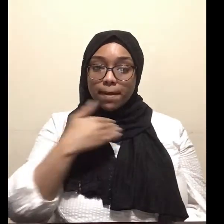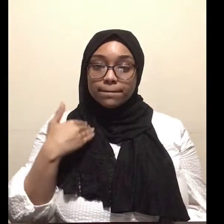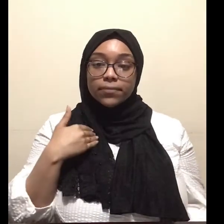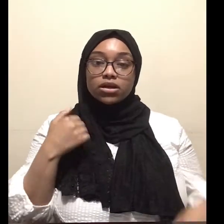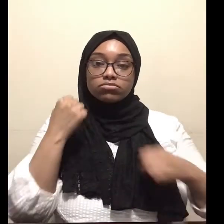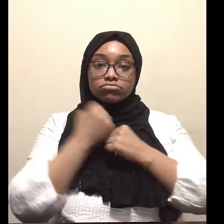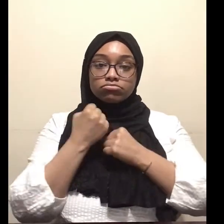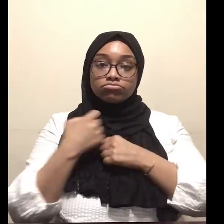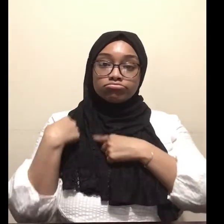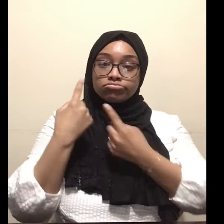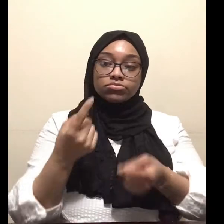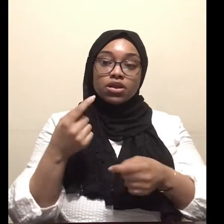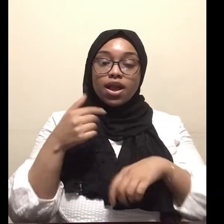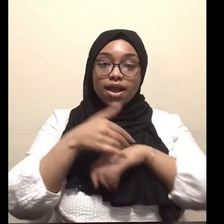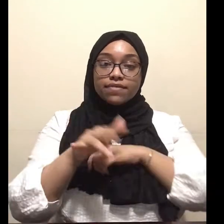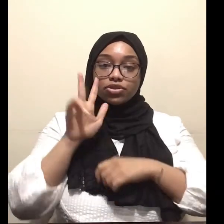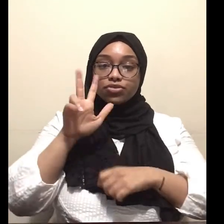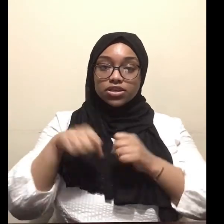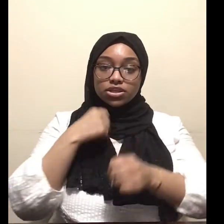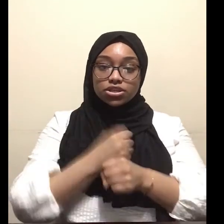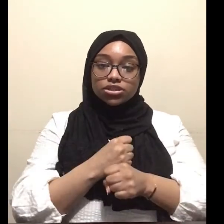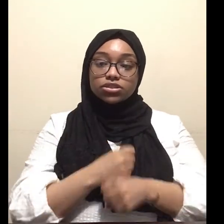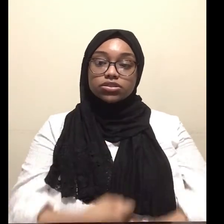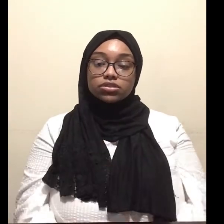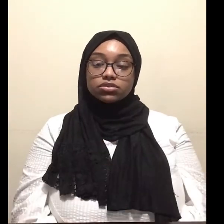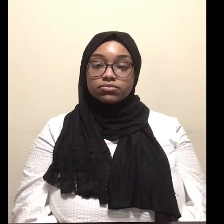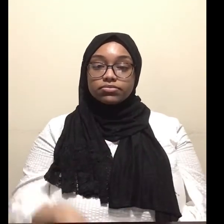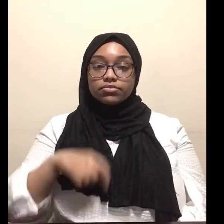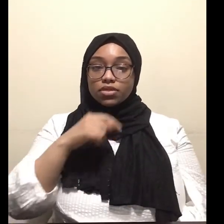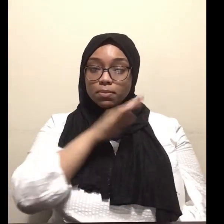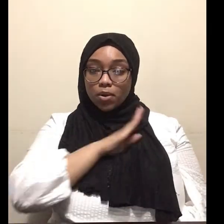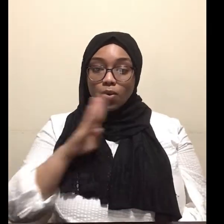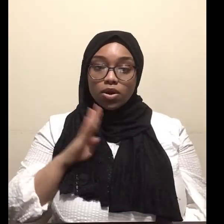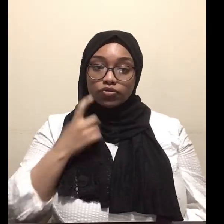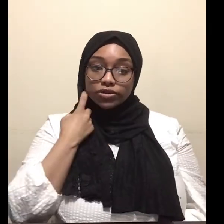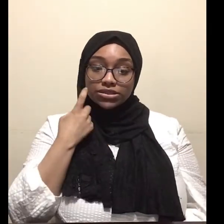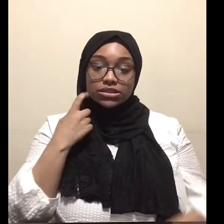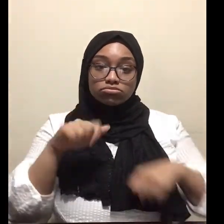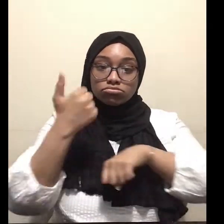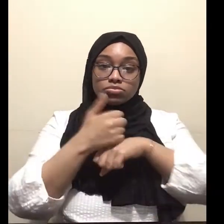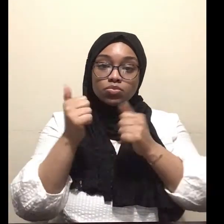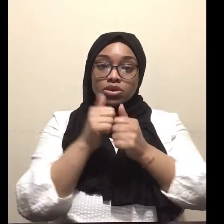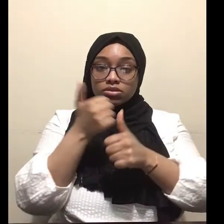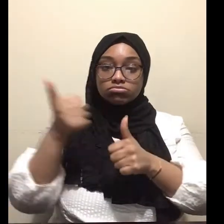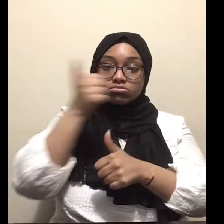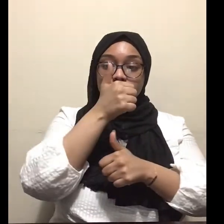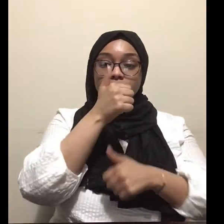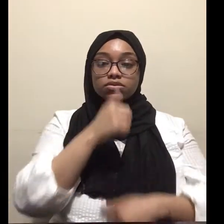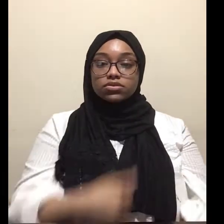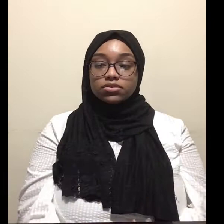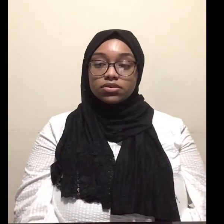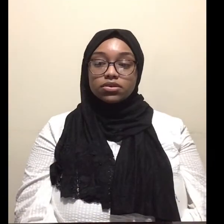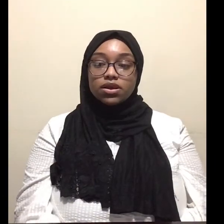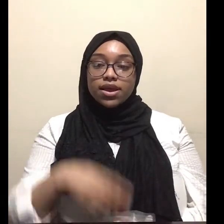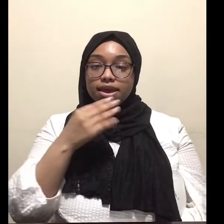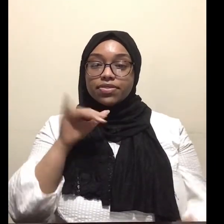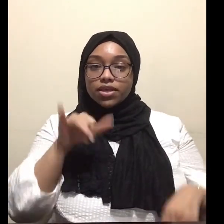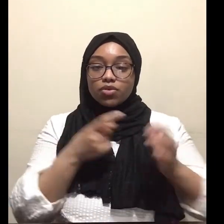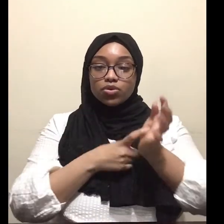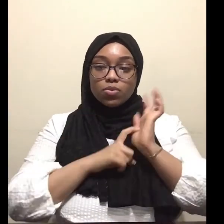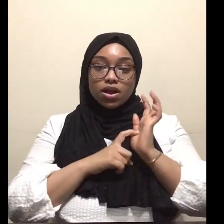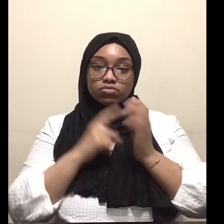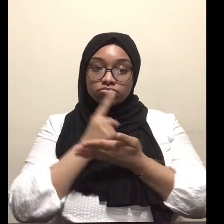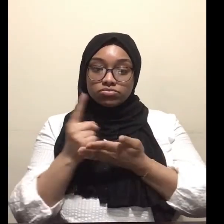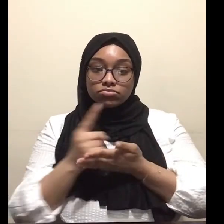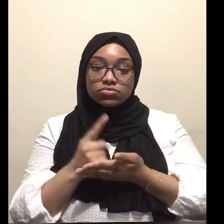anything because either things might smooth out or the benefits of or the disadvantages, you may end up